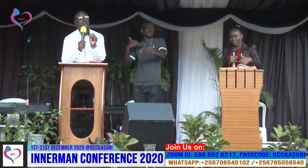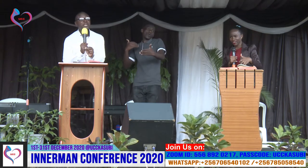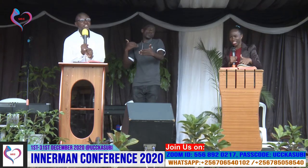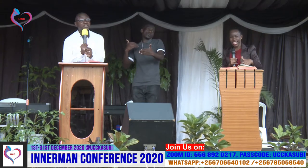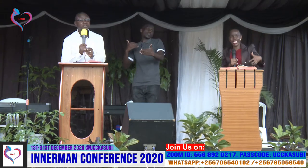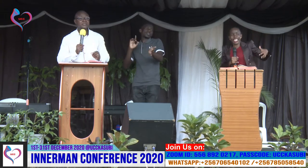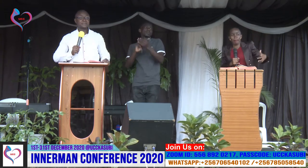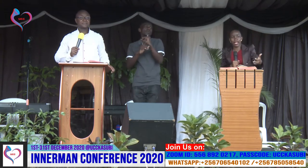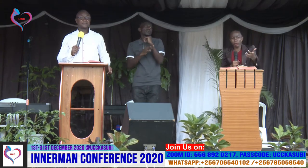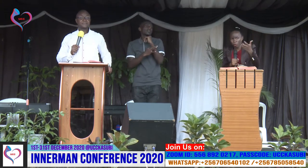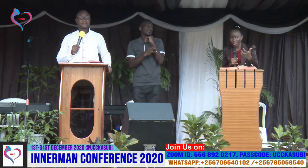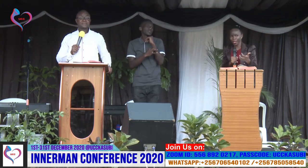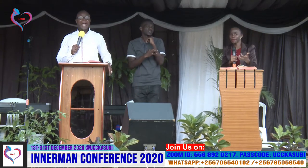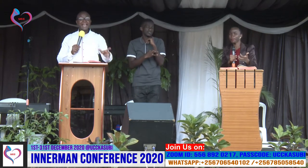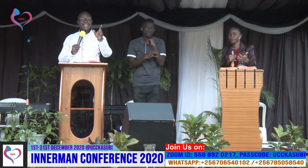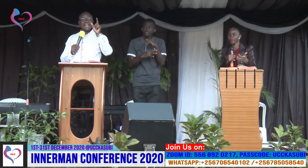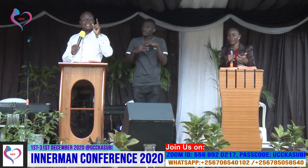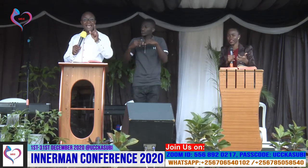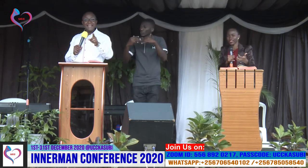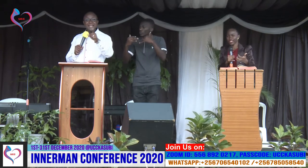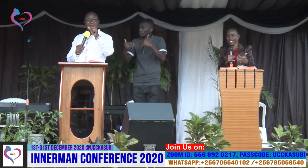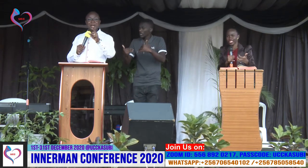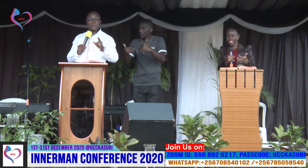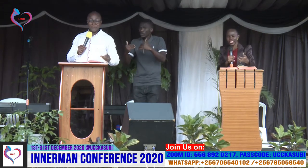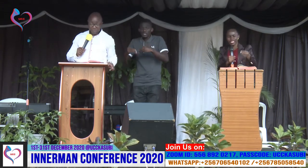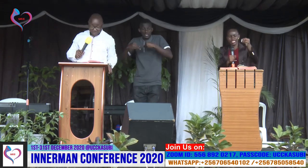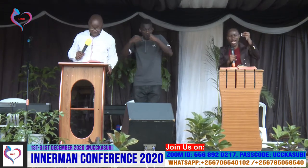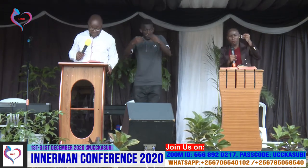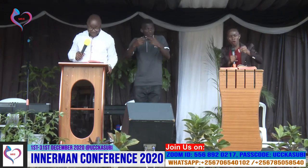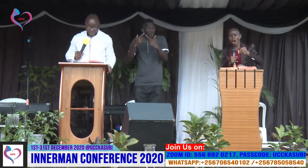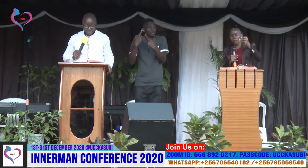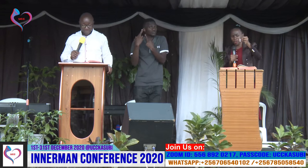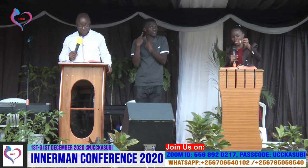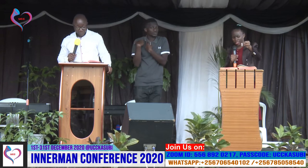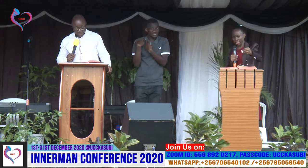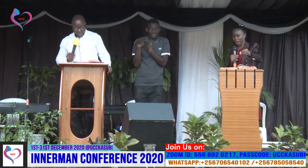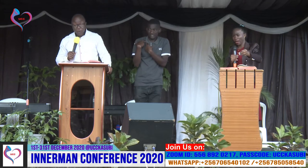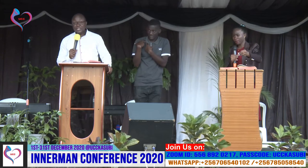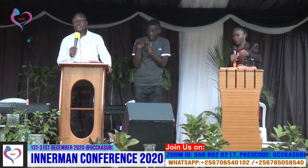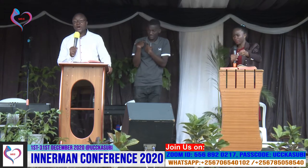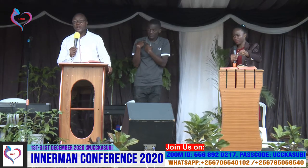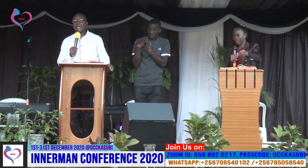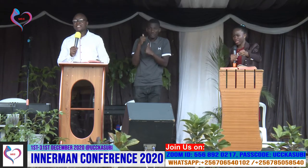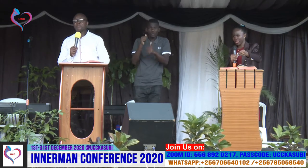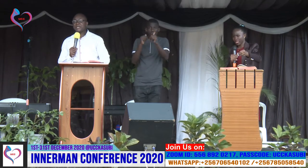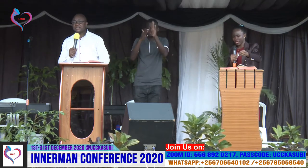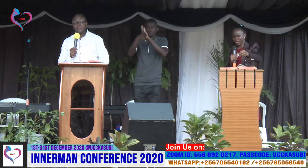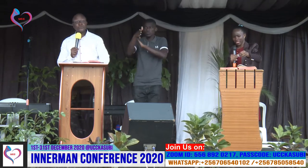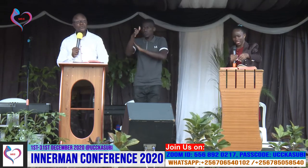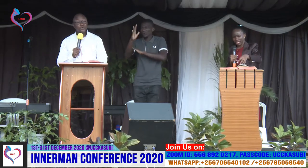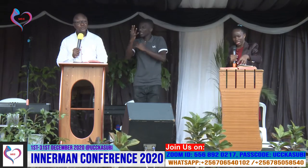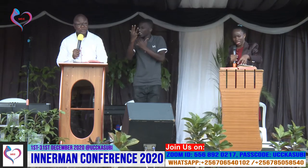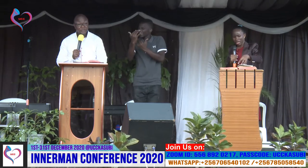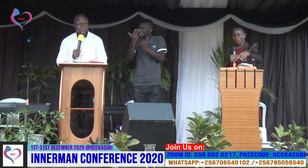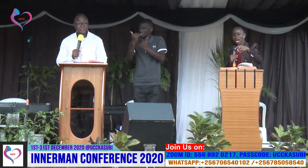on flesh, and he assigned him a responsibility which God expects him